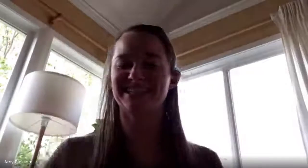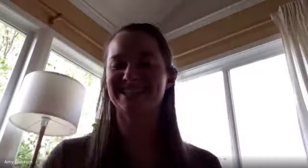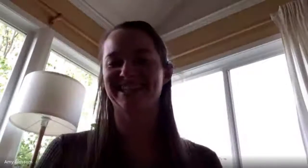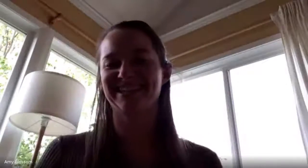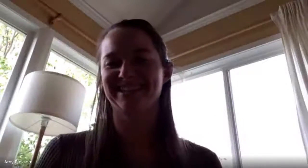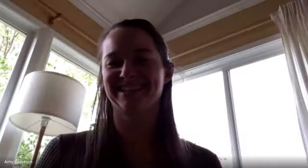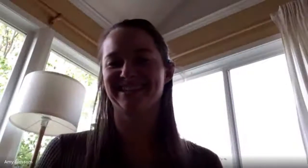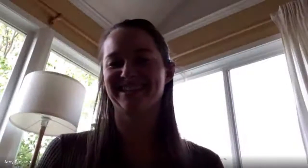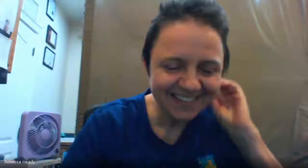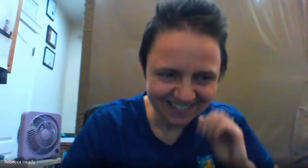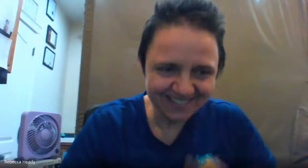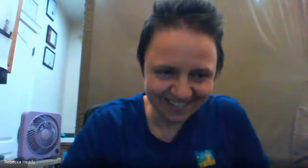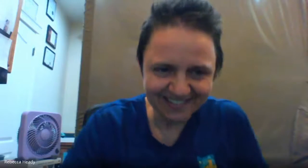biologist. Yeah.